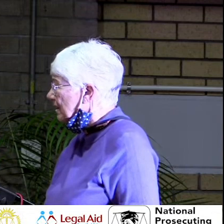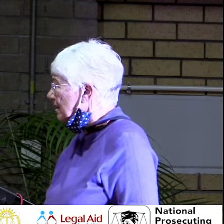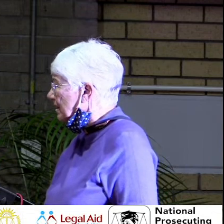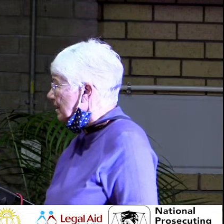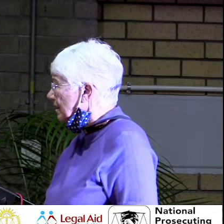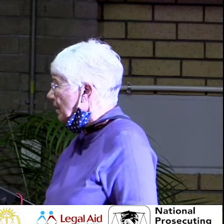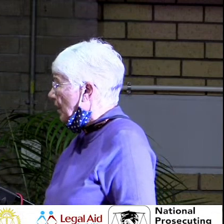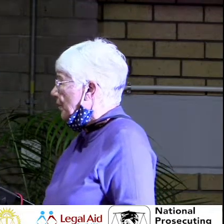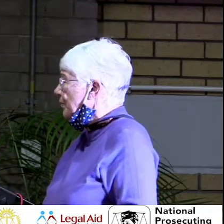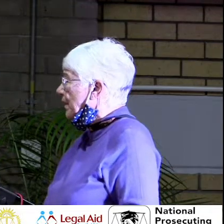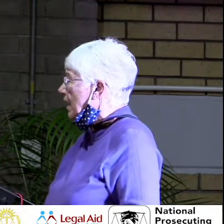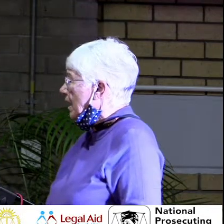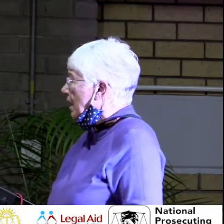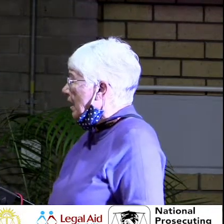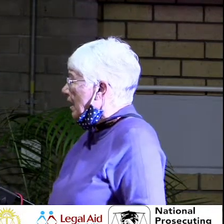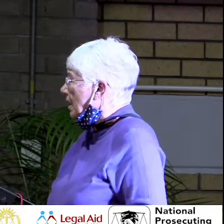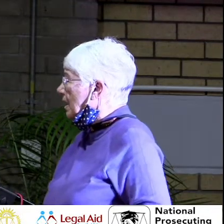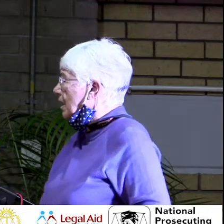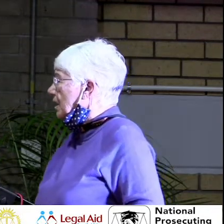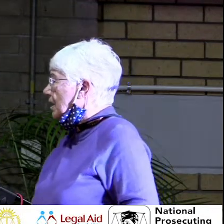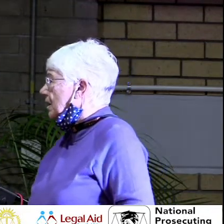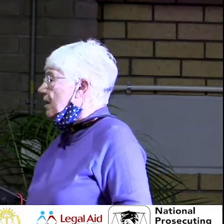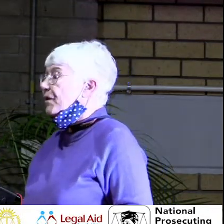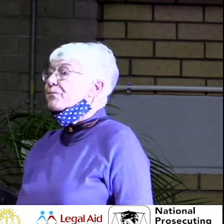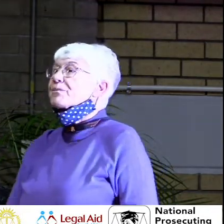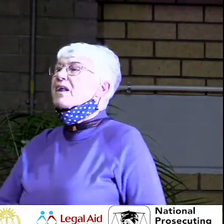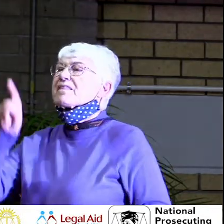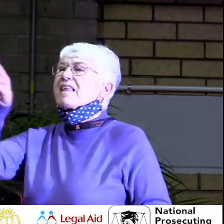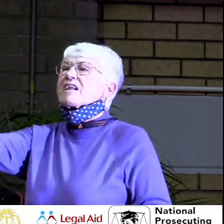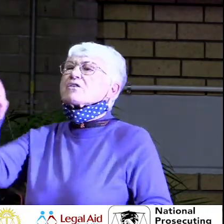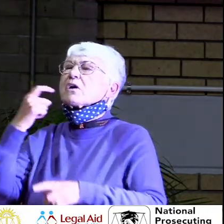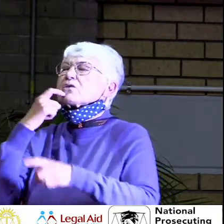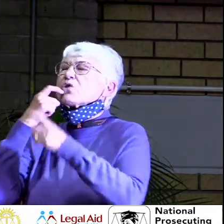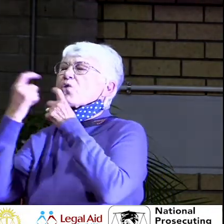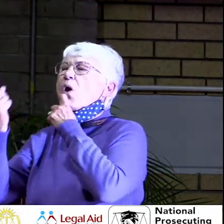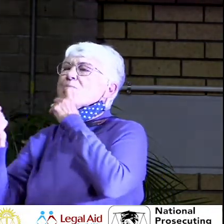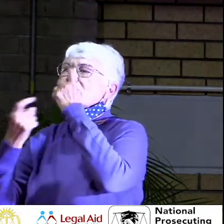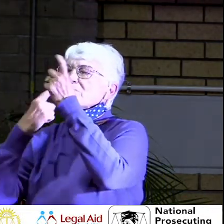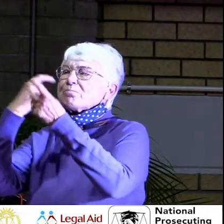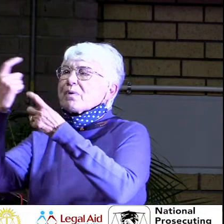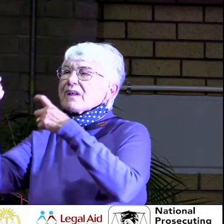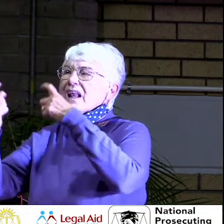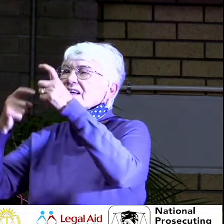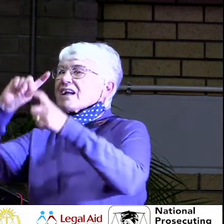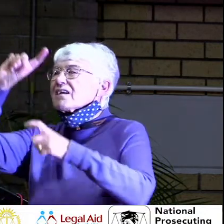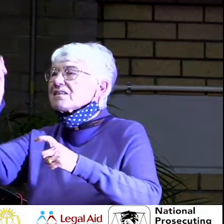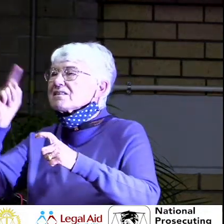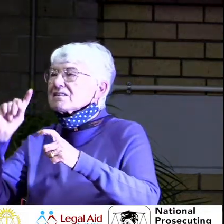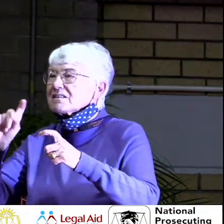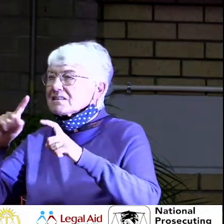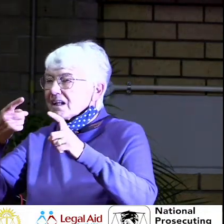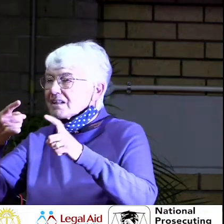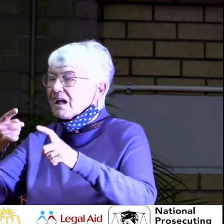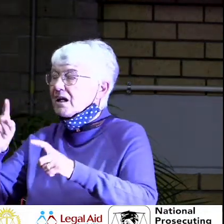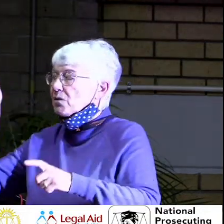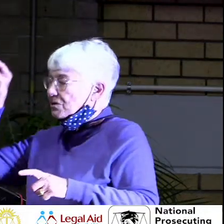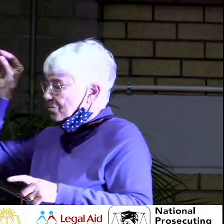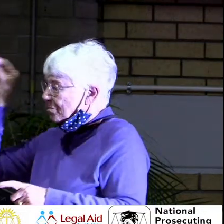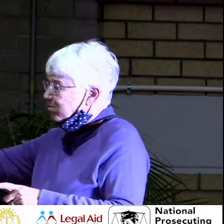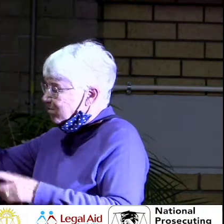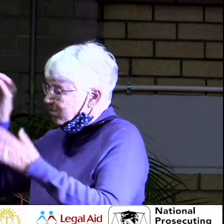been raised. It's been raised in capital letters, and we will ensure that every